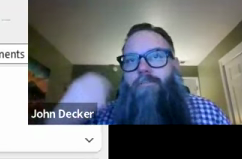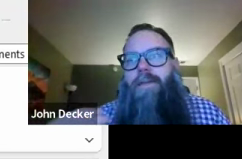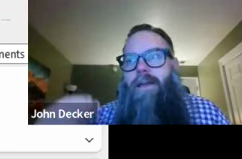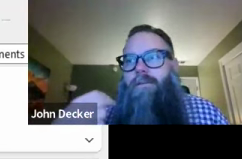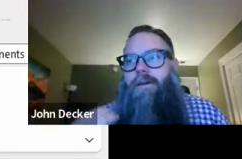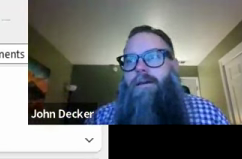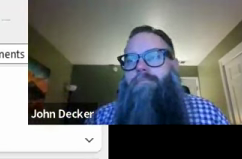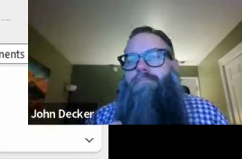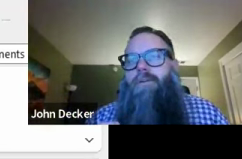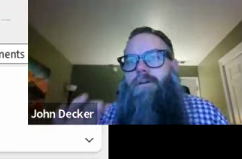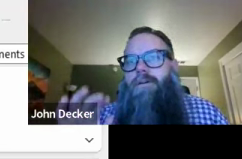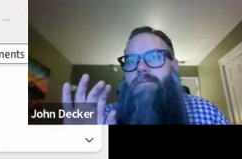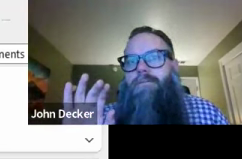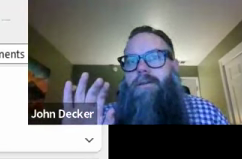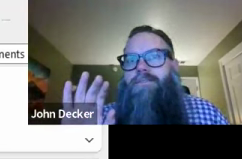Eric Champa helping out,